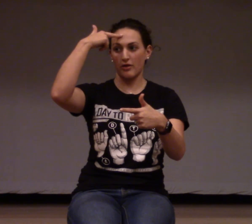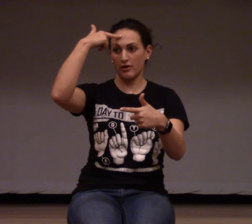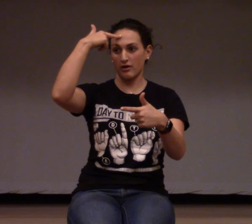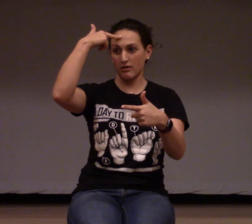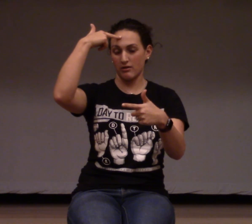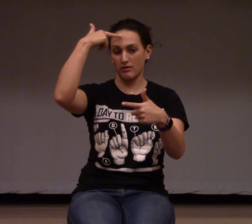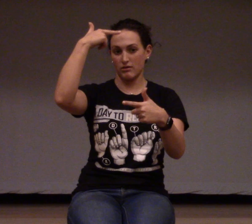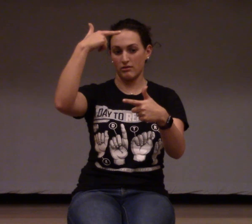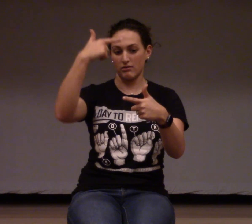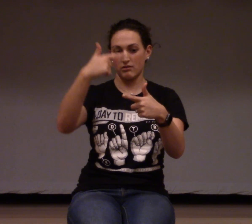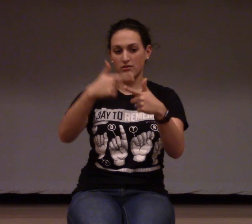brother,